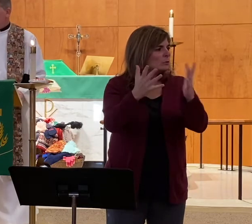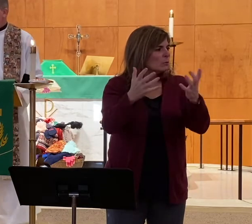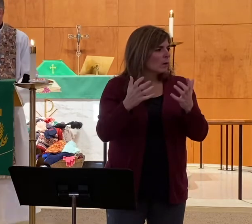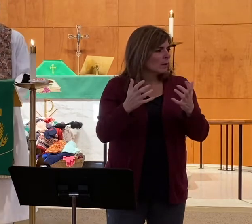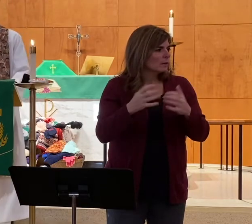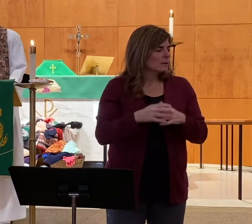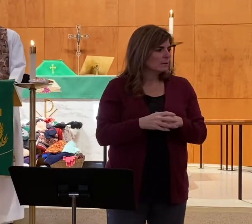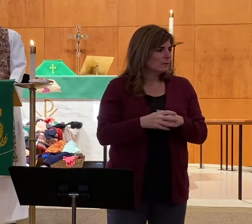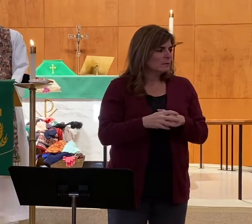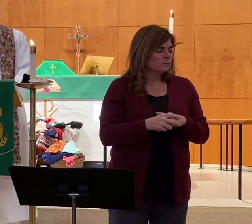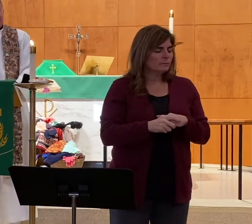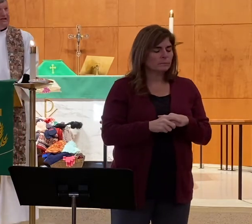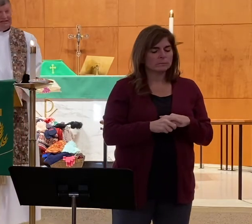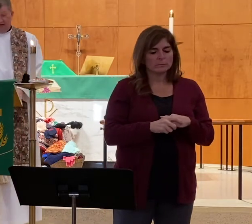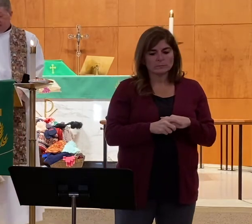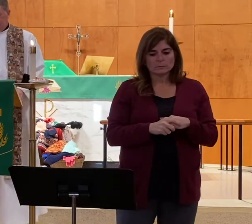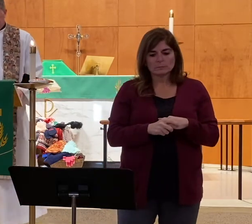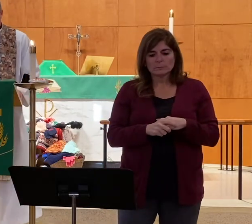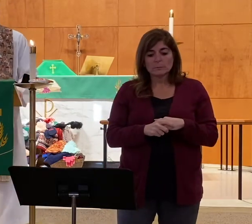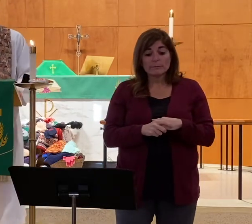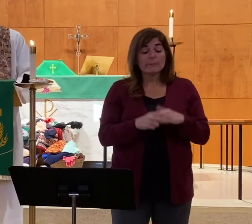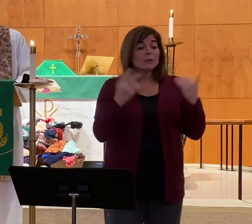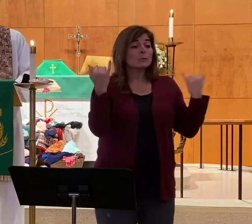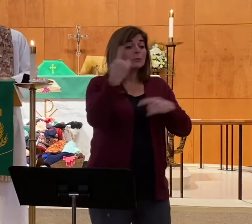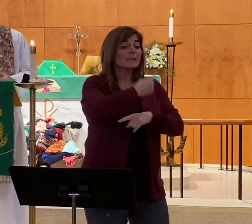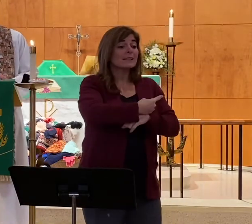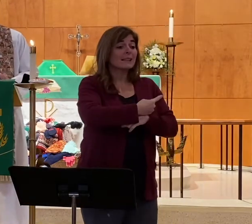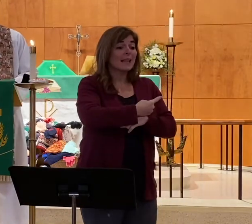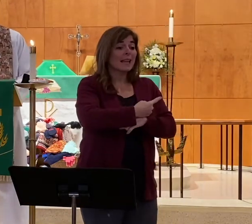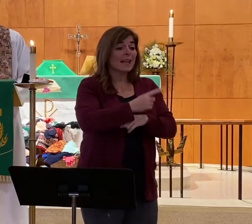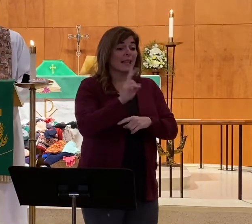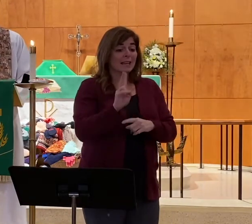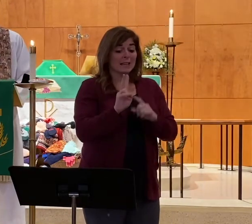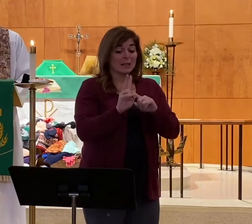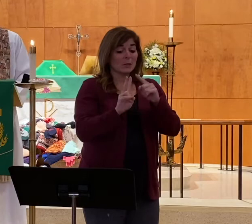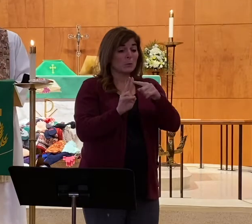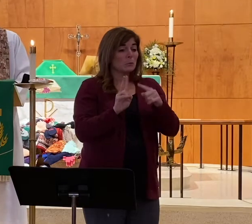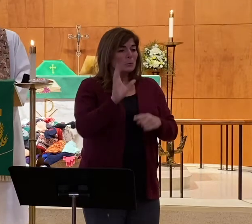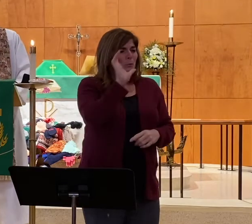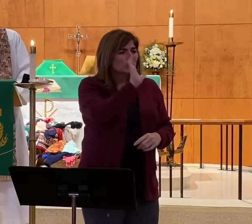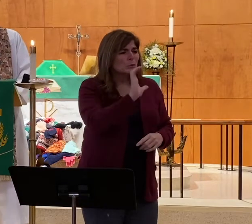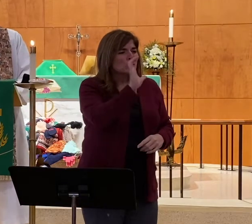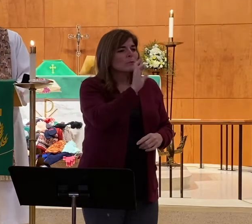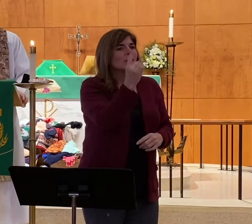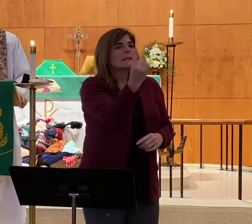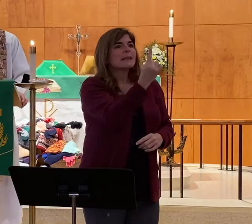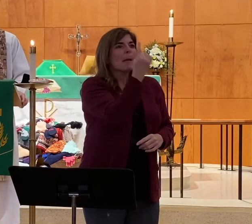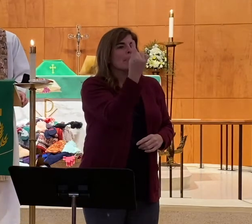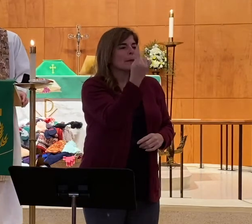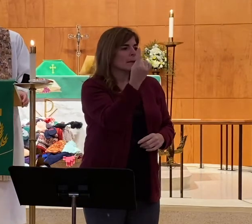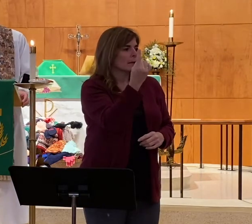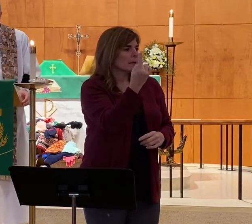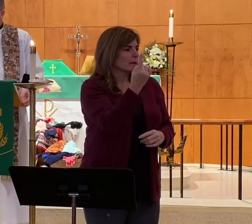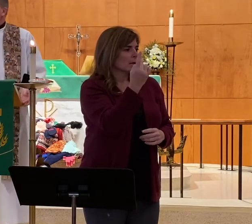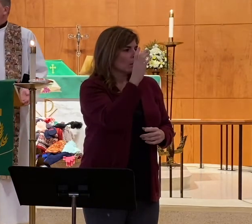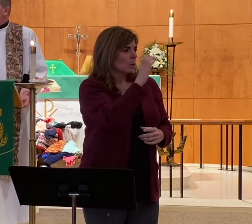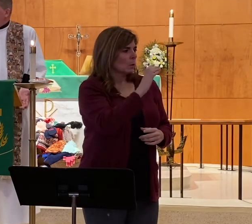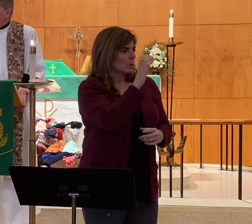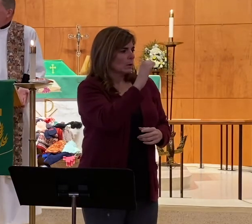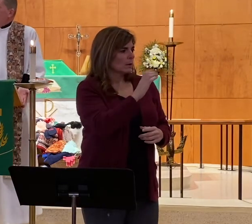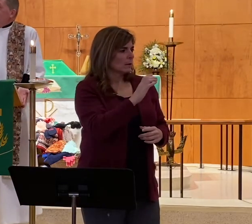The two disciples of John the Baptist in today's gospel lesson were searching for something. And when they asked Jesus